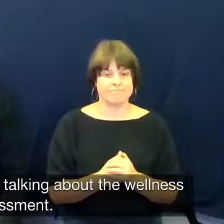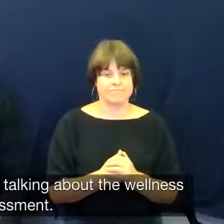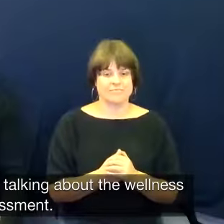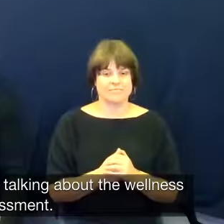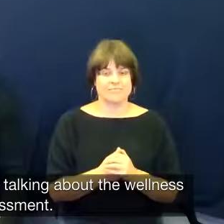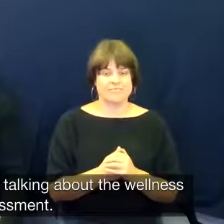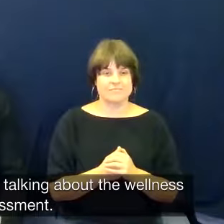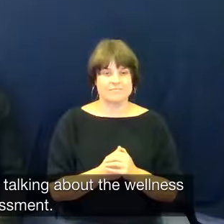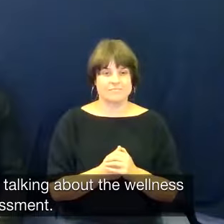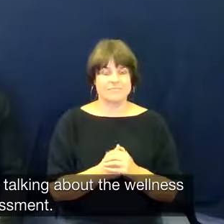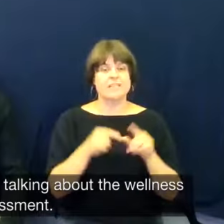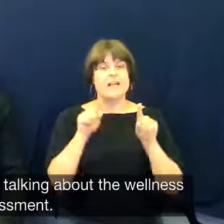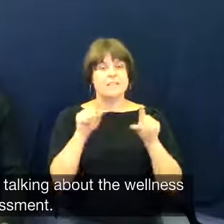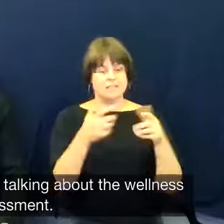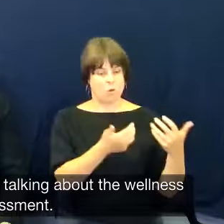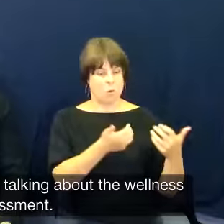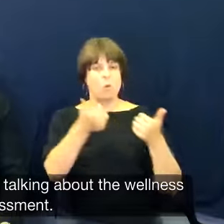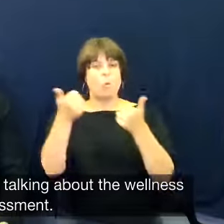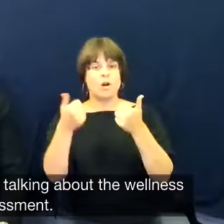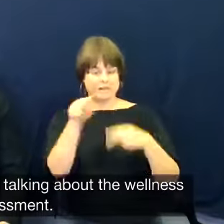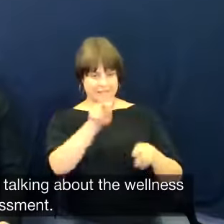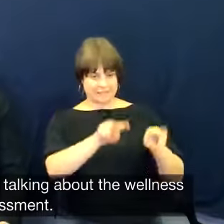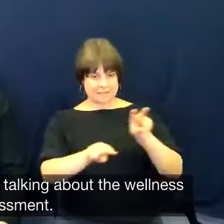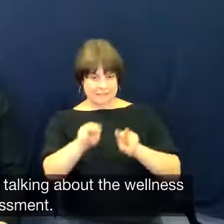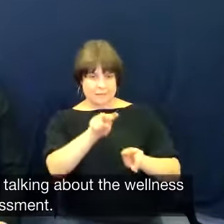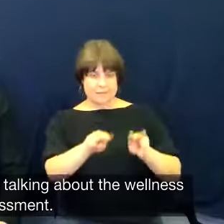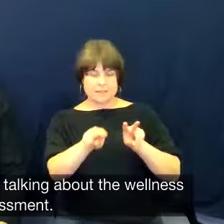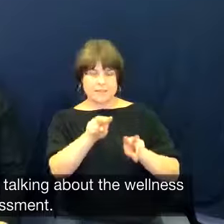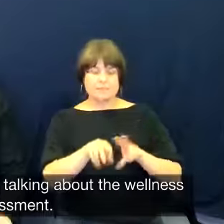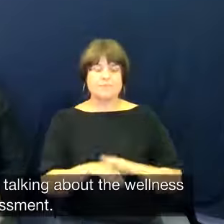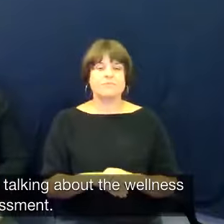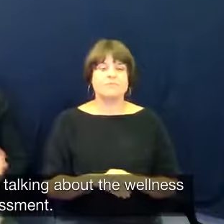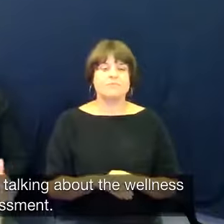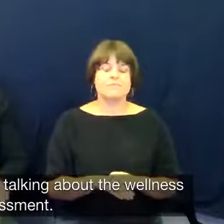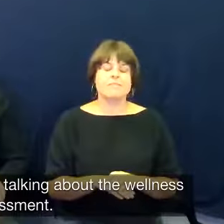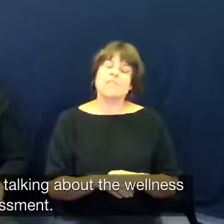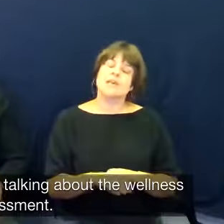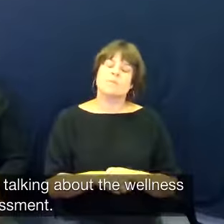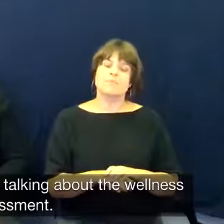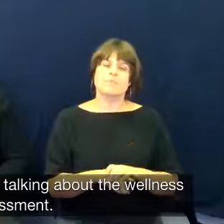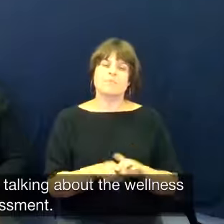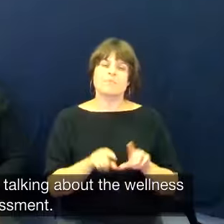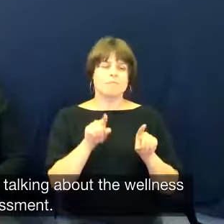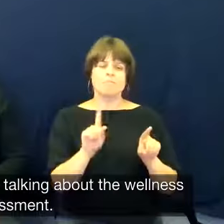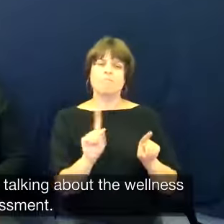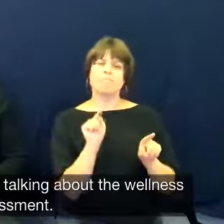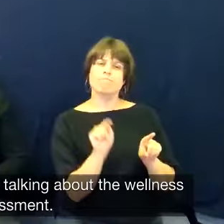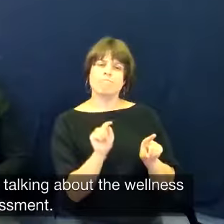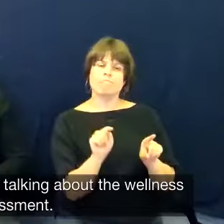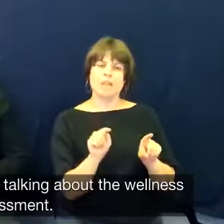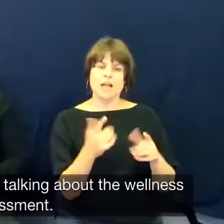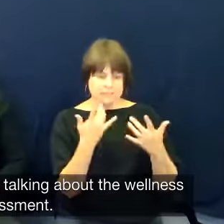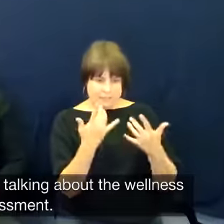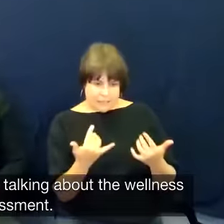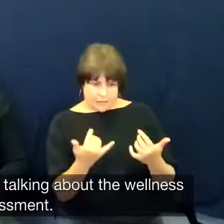So this wellness assessment is like an assessment to look at